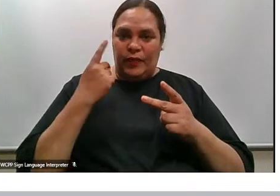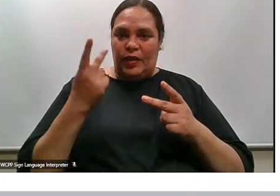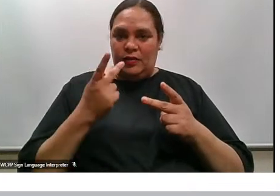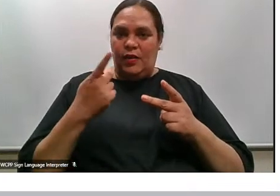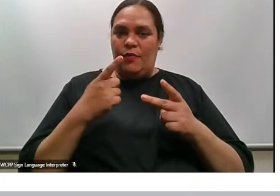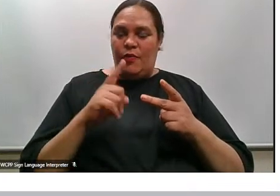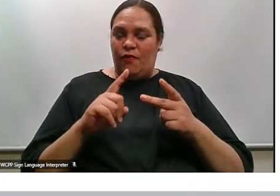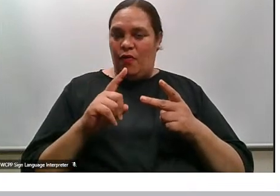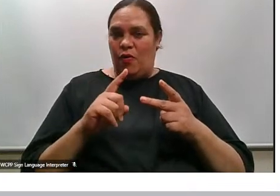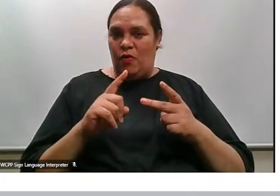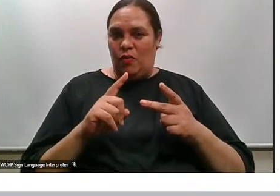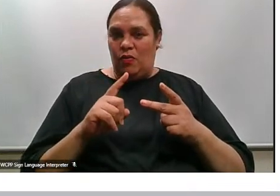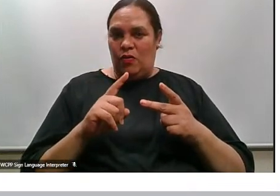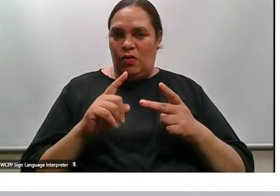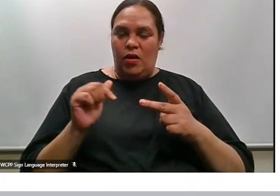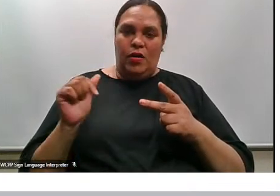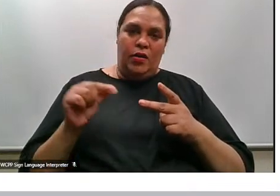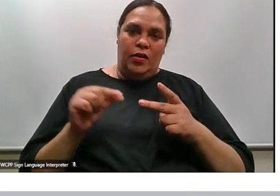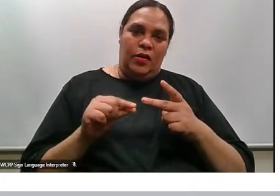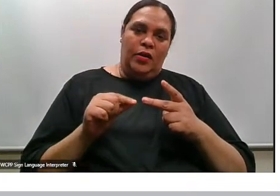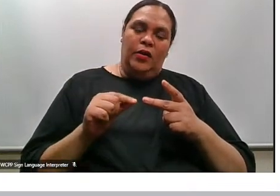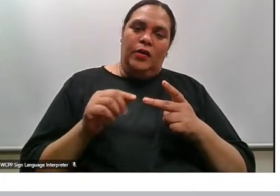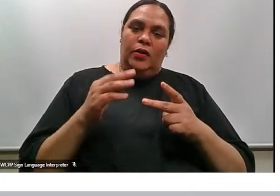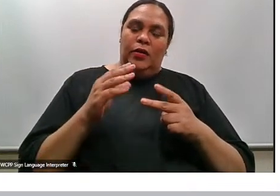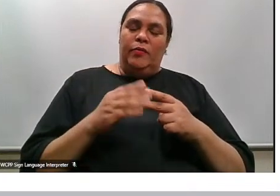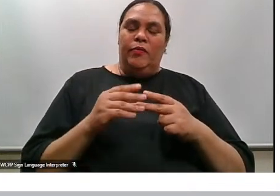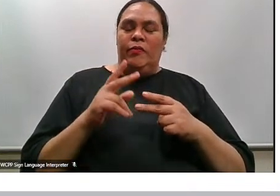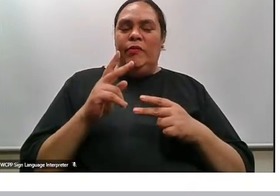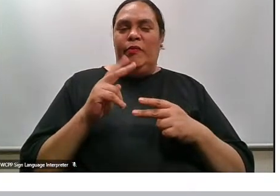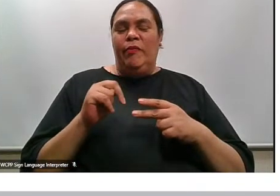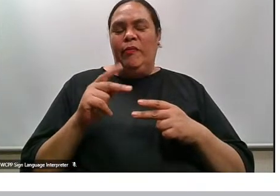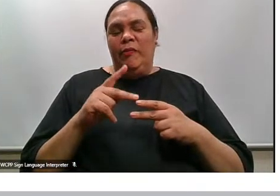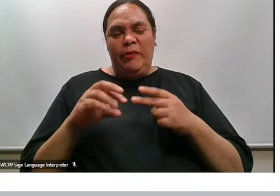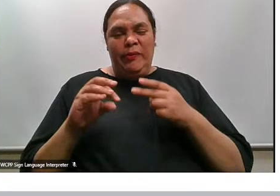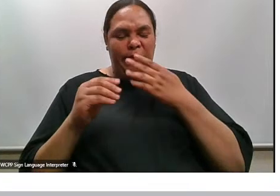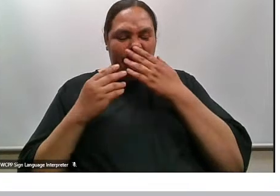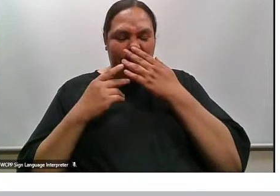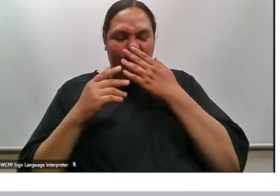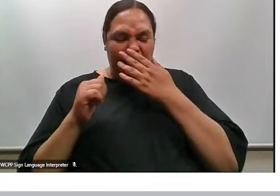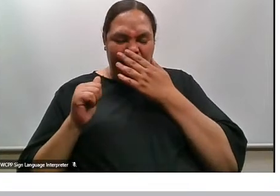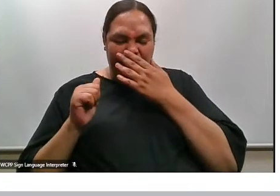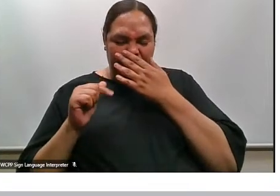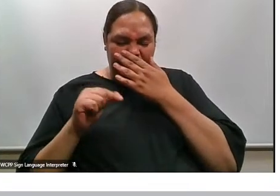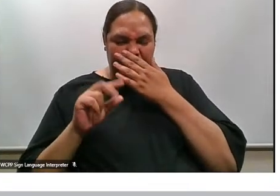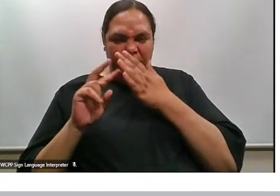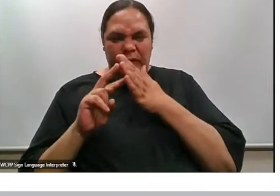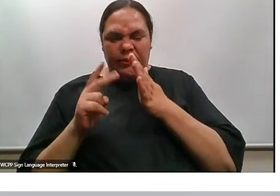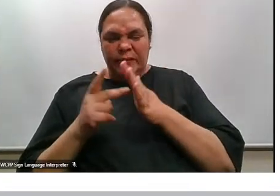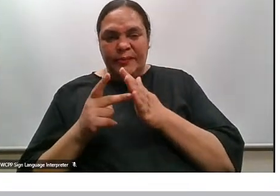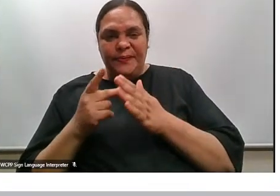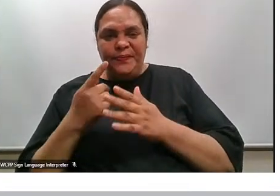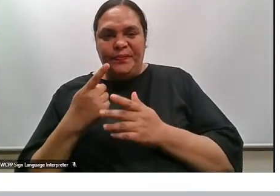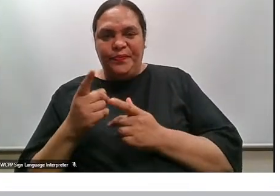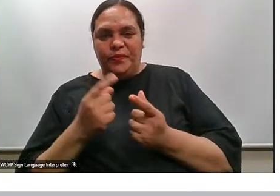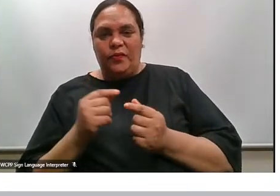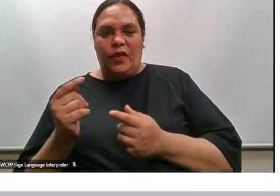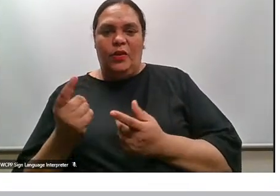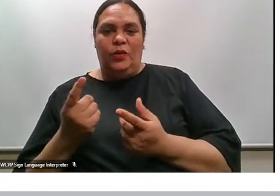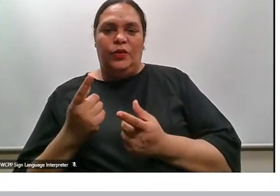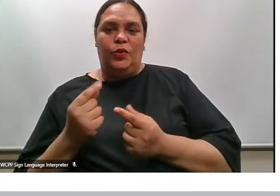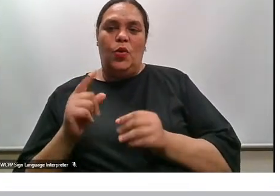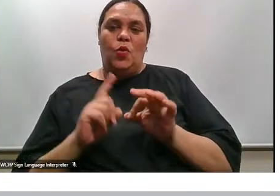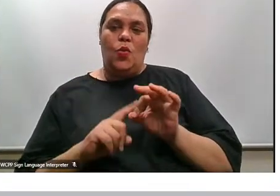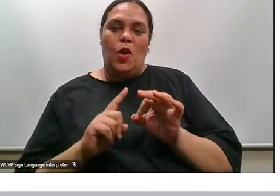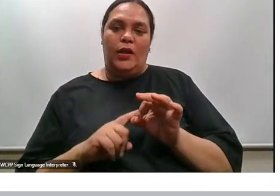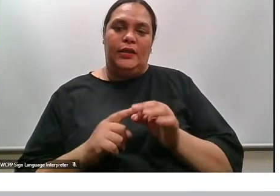the AG. Member Nkondlo referred to the AG's plan to now also start conducting